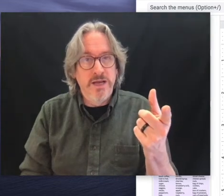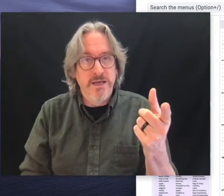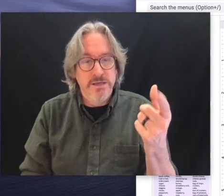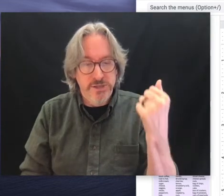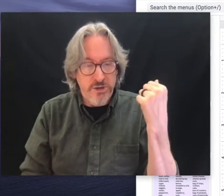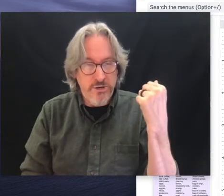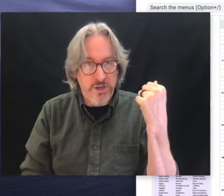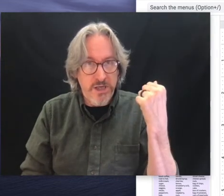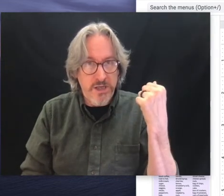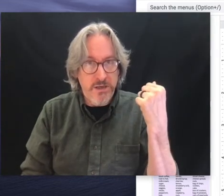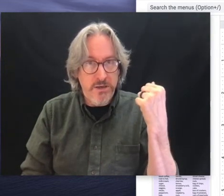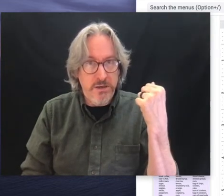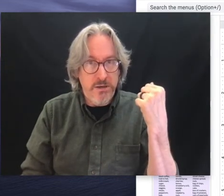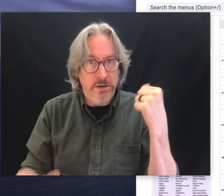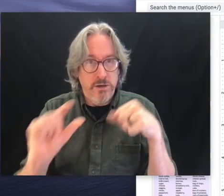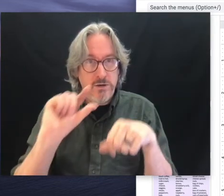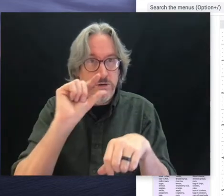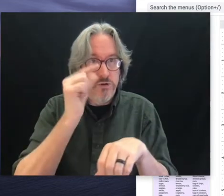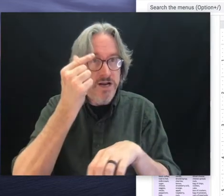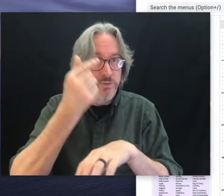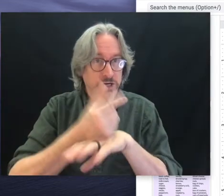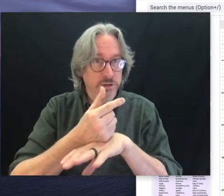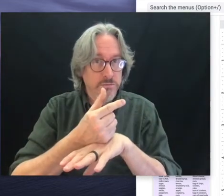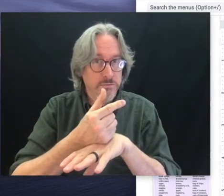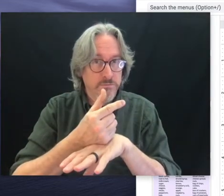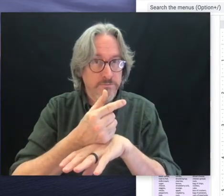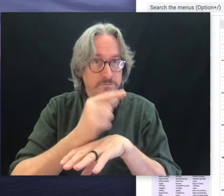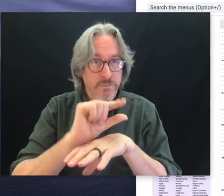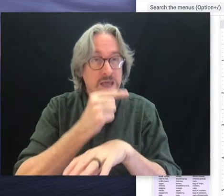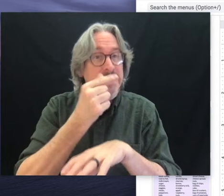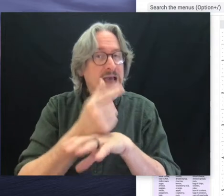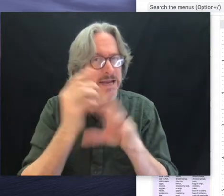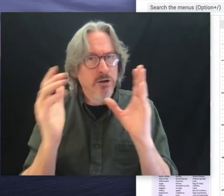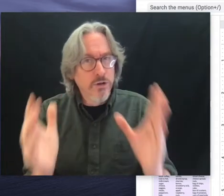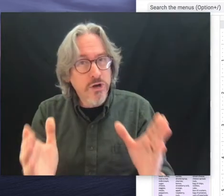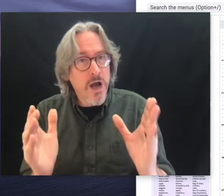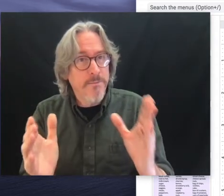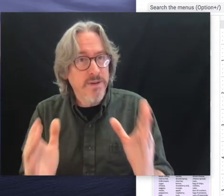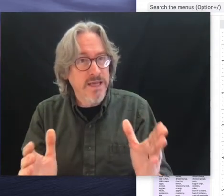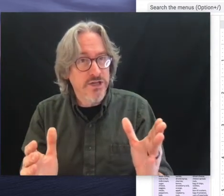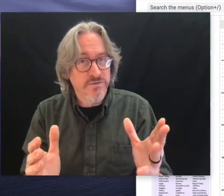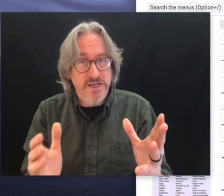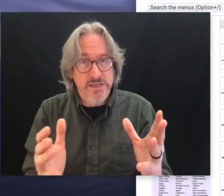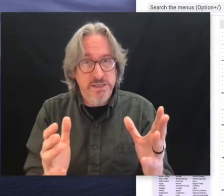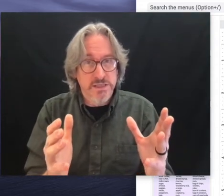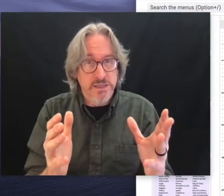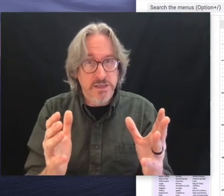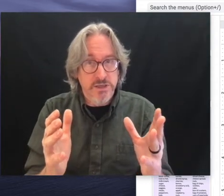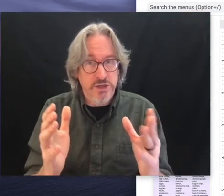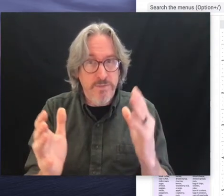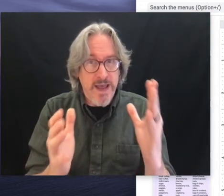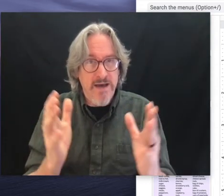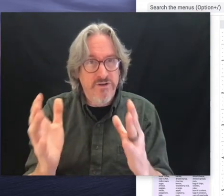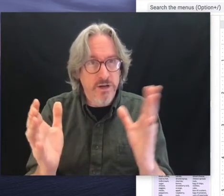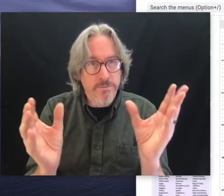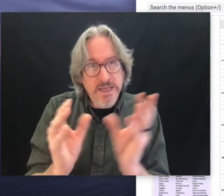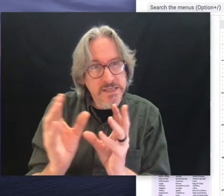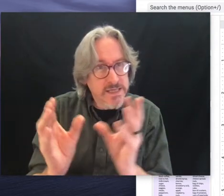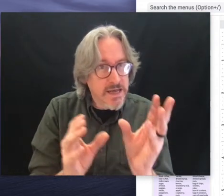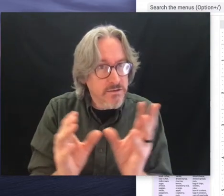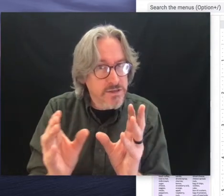there is the graduation, and look up each of these. You may have